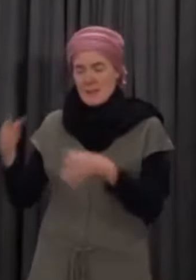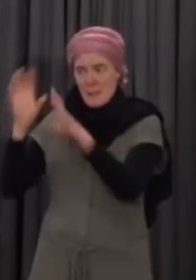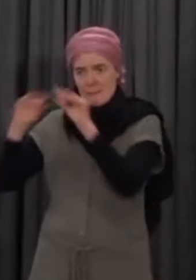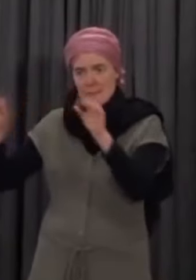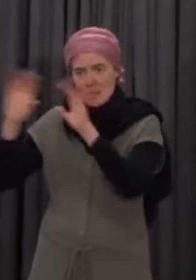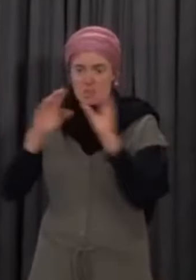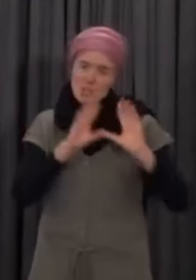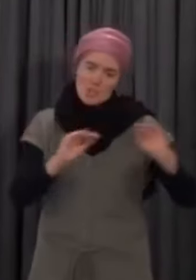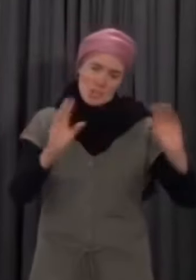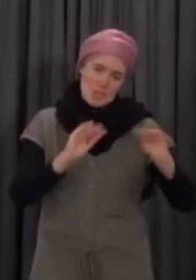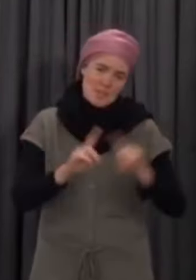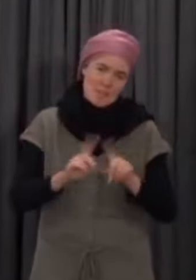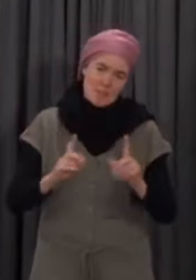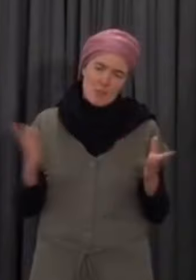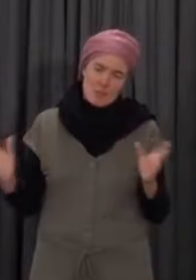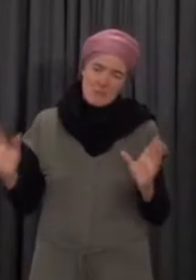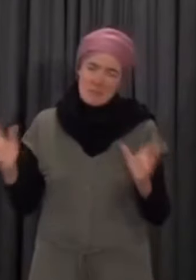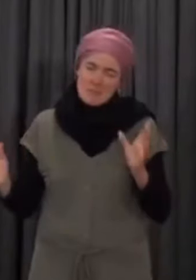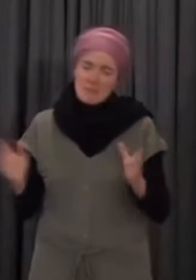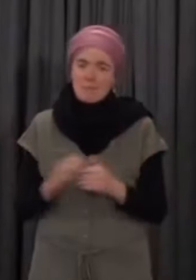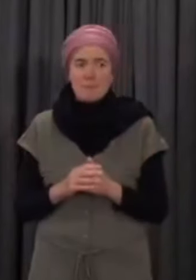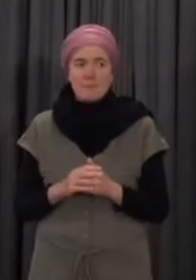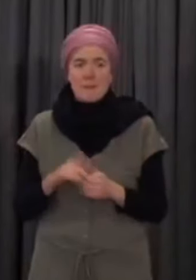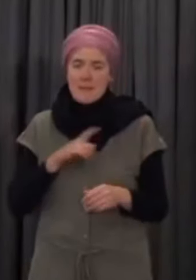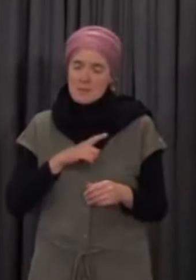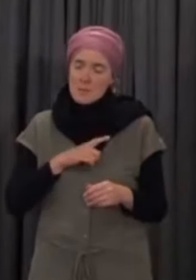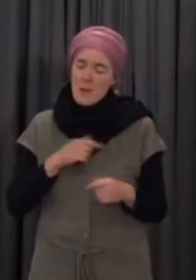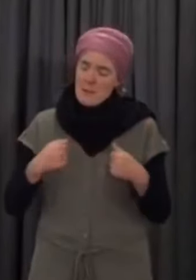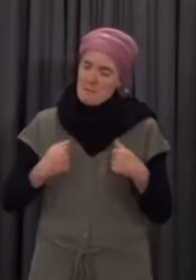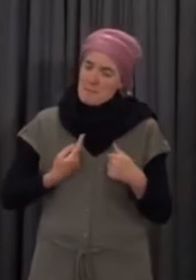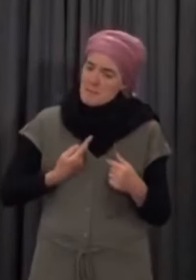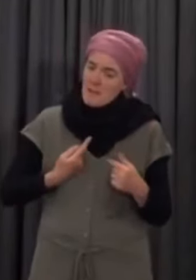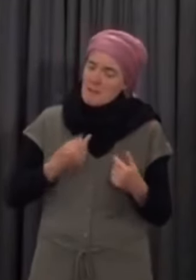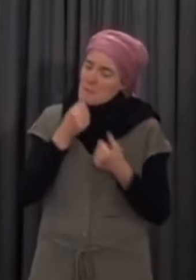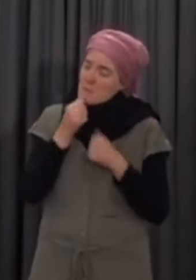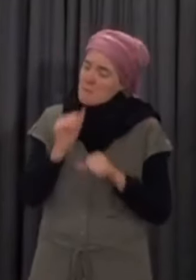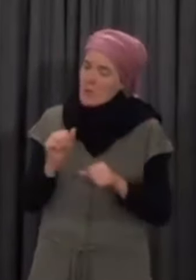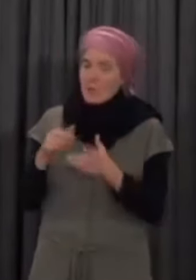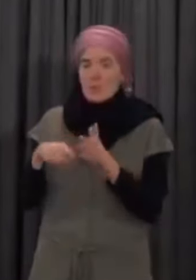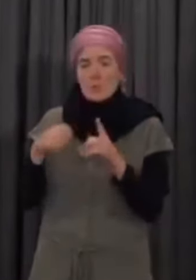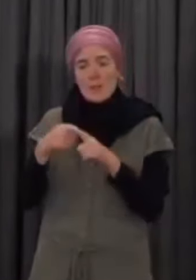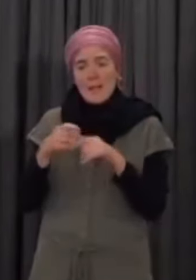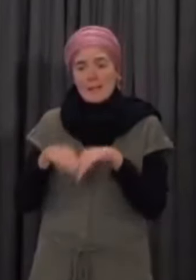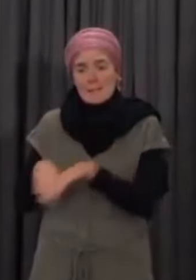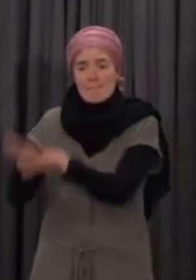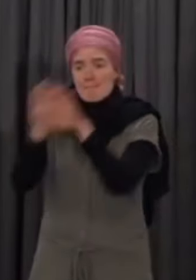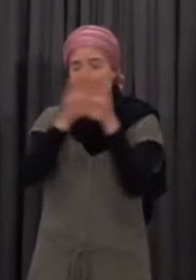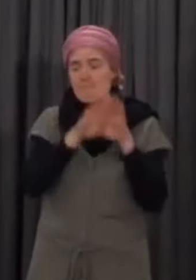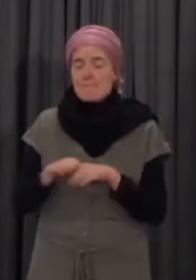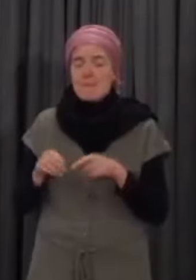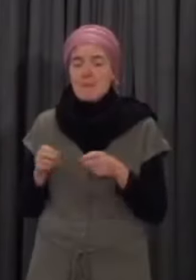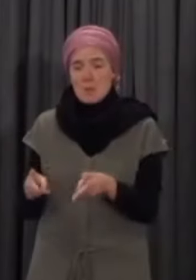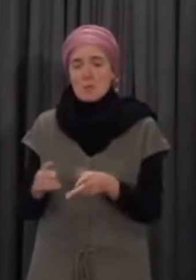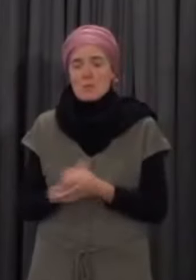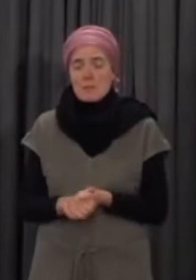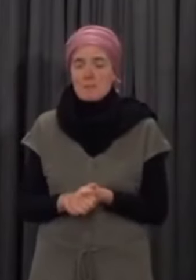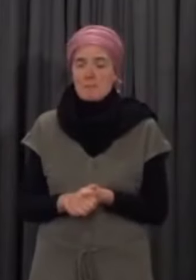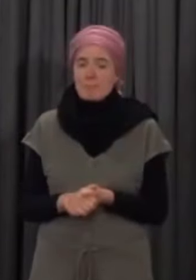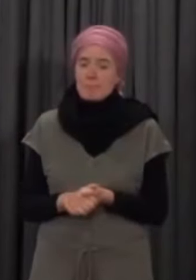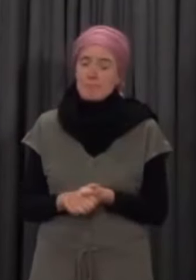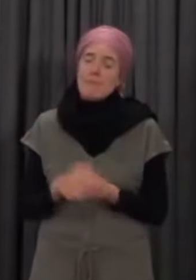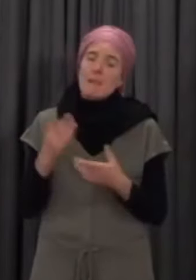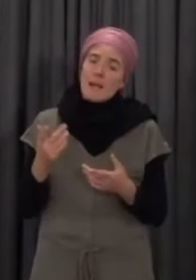been throughout keen on a UK-wide approach. And I said in my introductory remarks that we still have